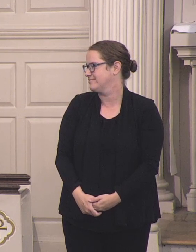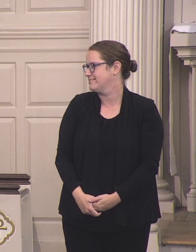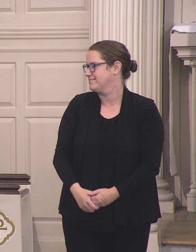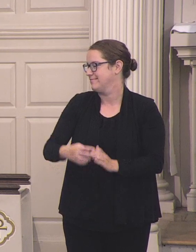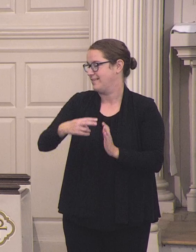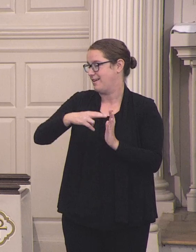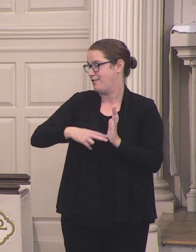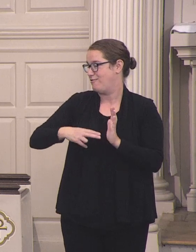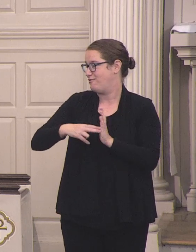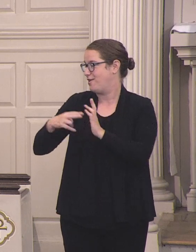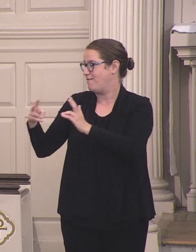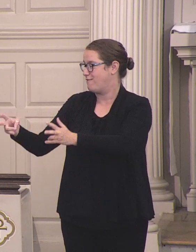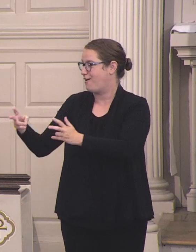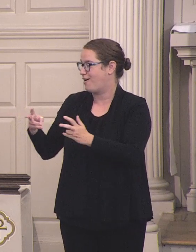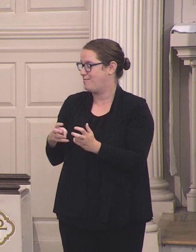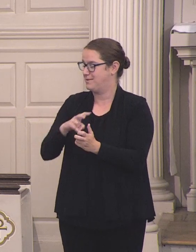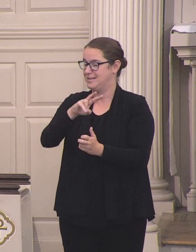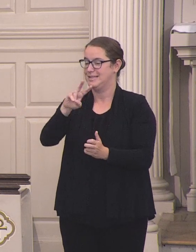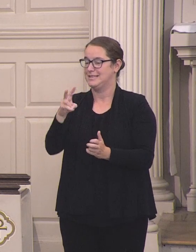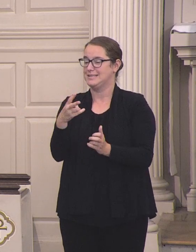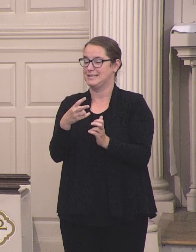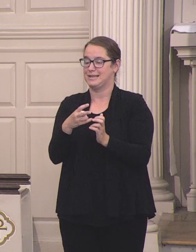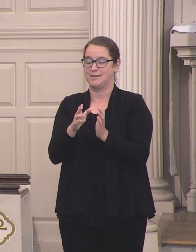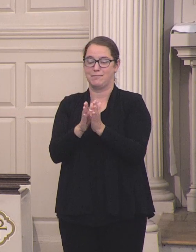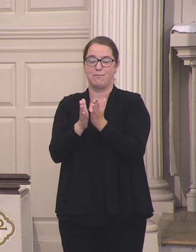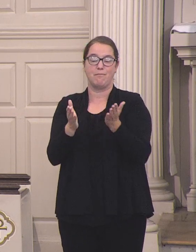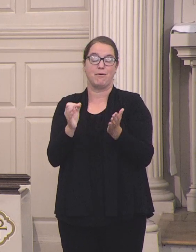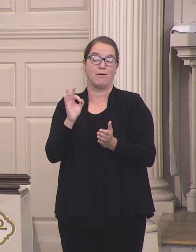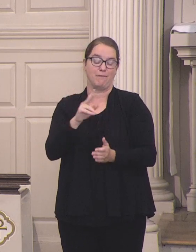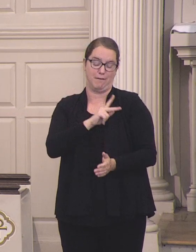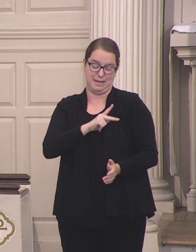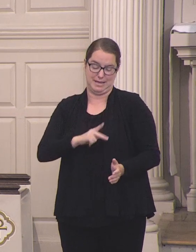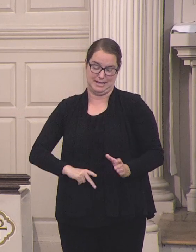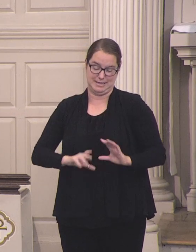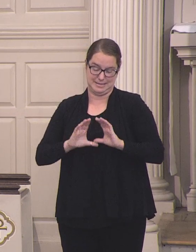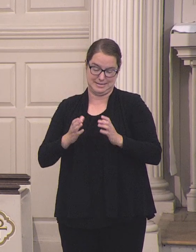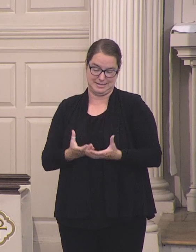A reading from the second book of Kings.